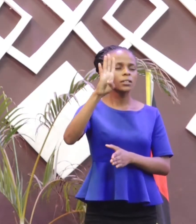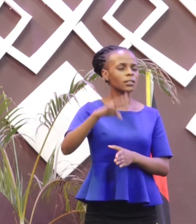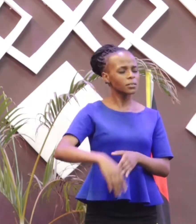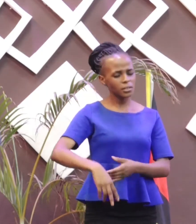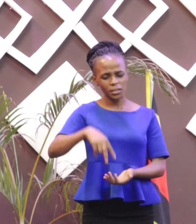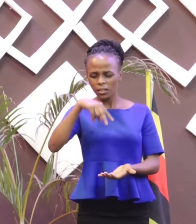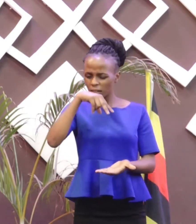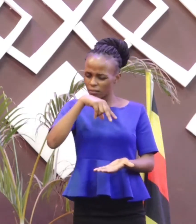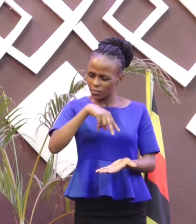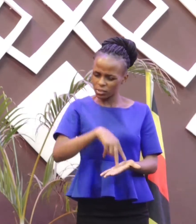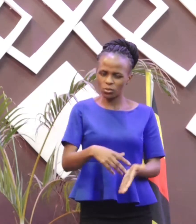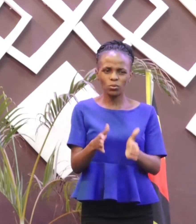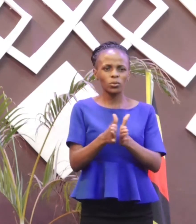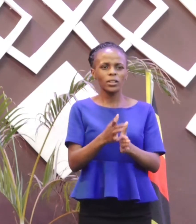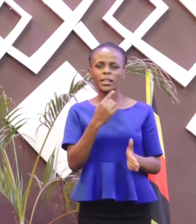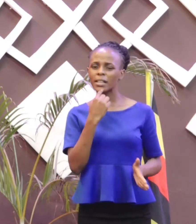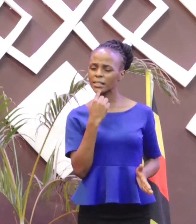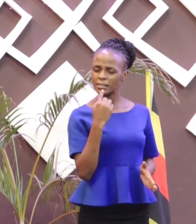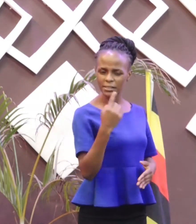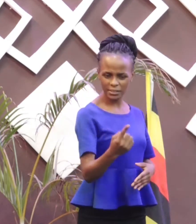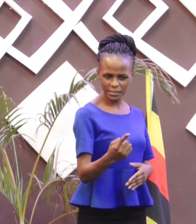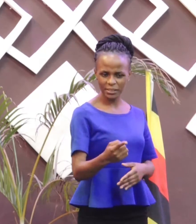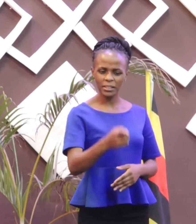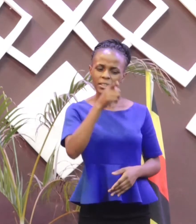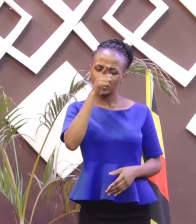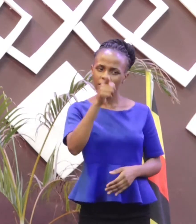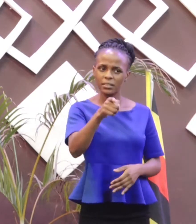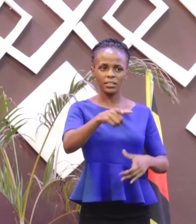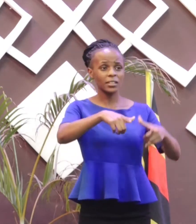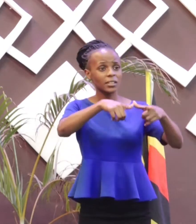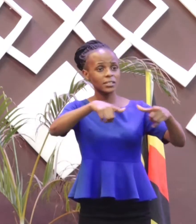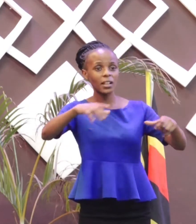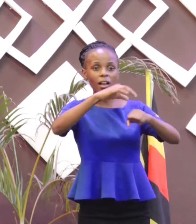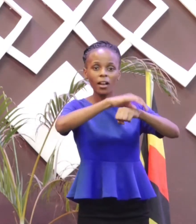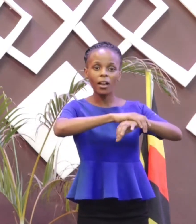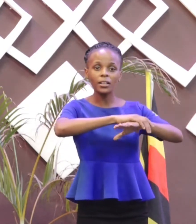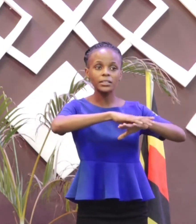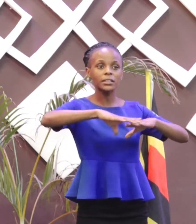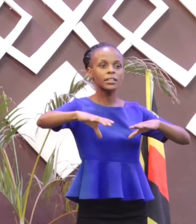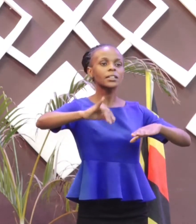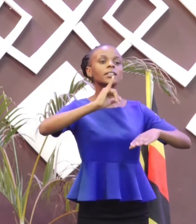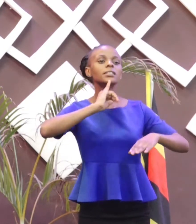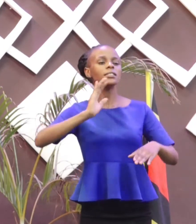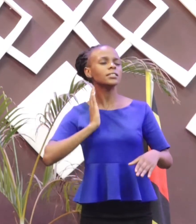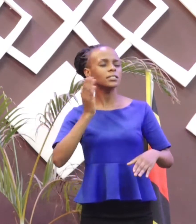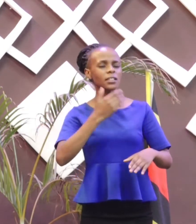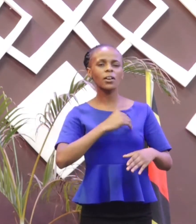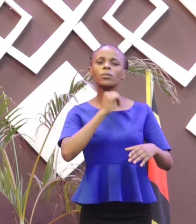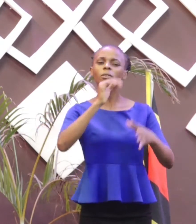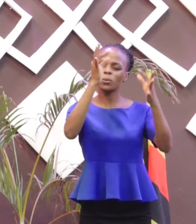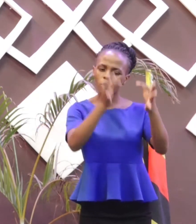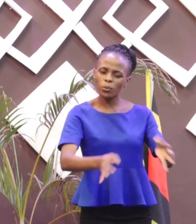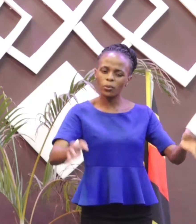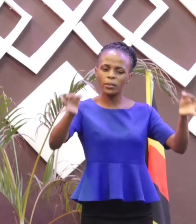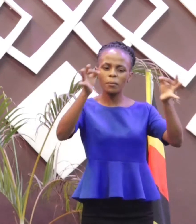said, God said this land belongs to us. It doesn't matter who occupies it now. Boba